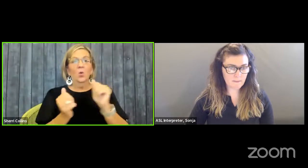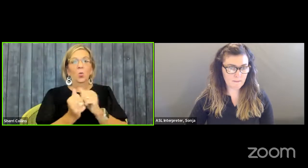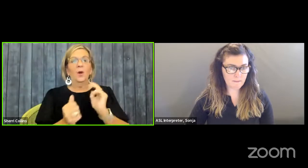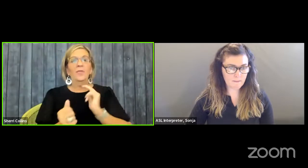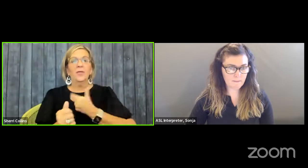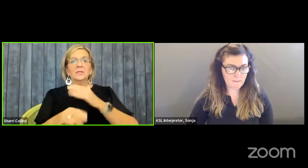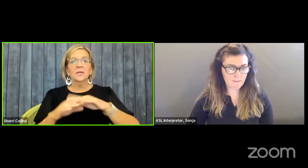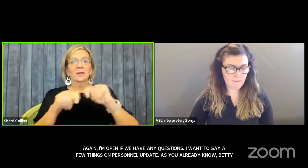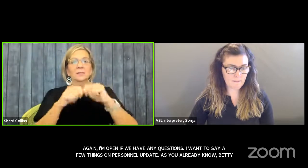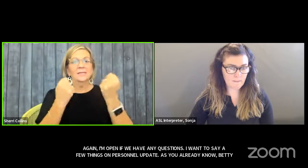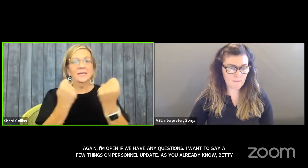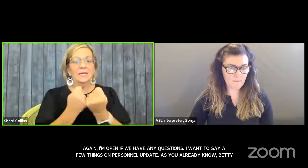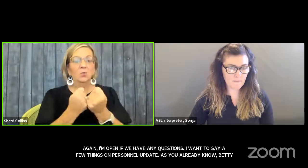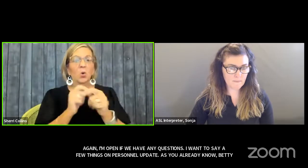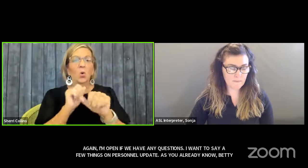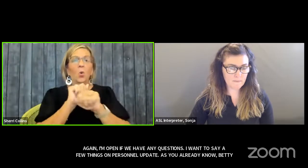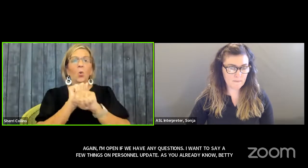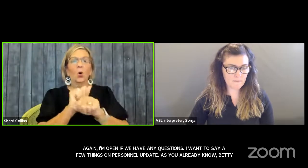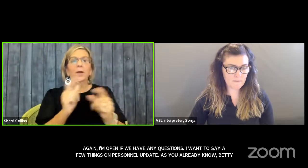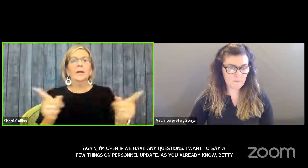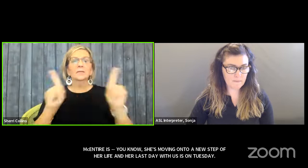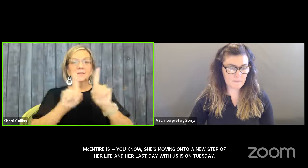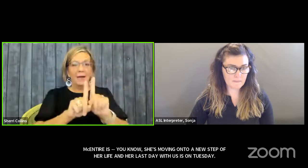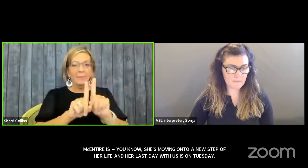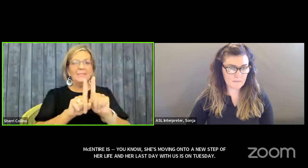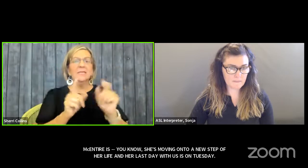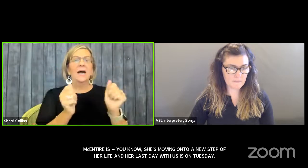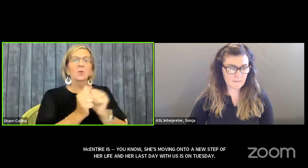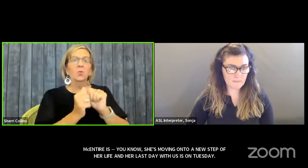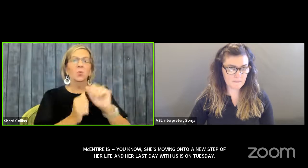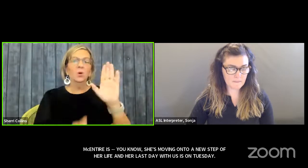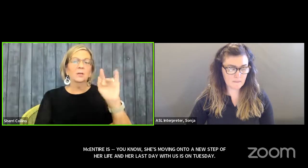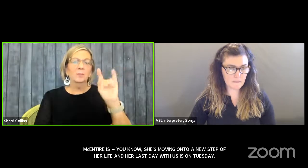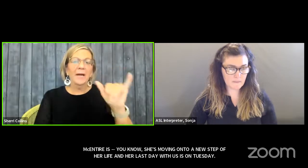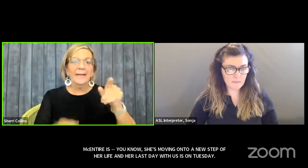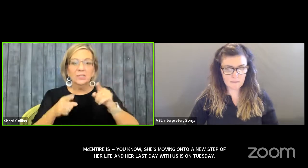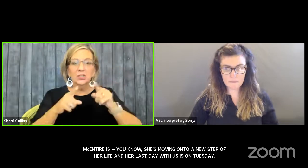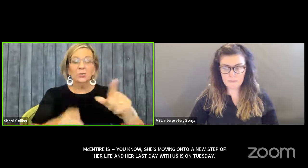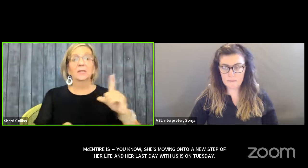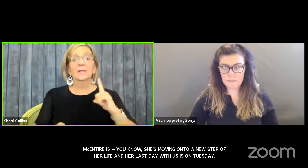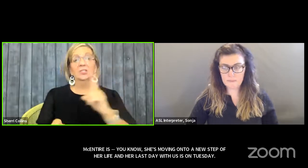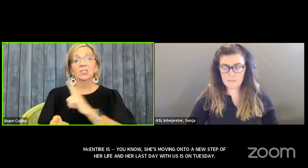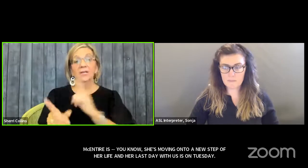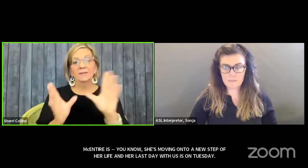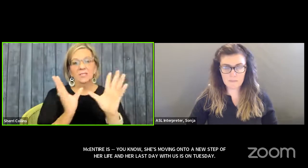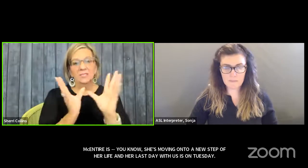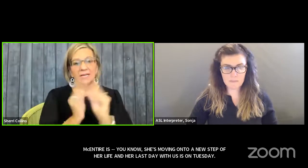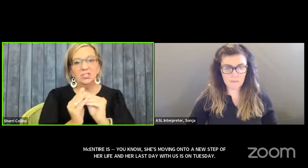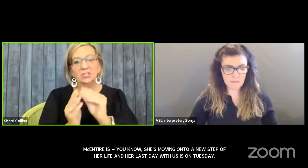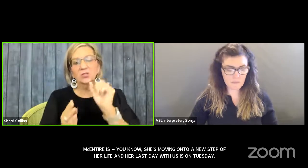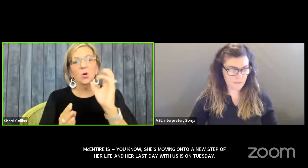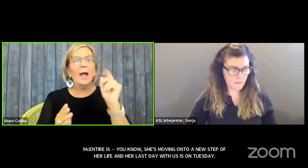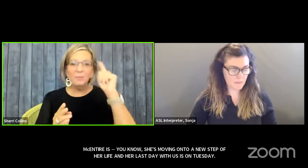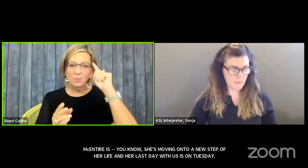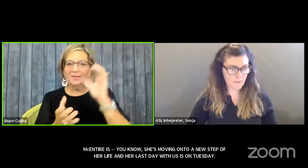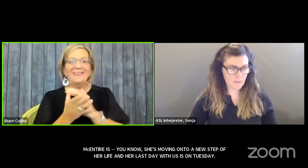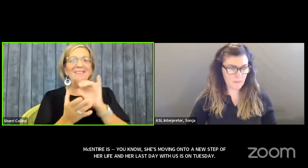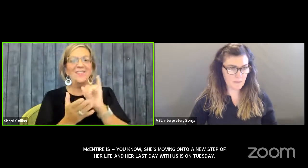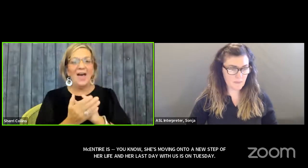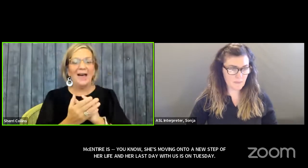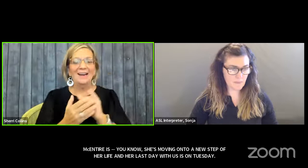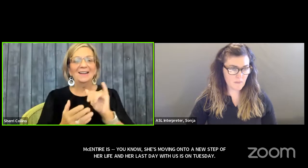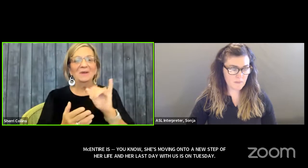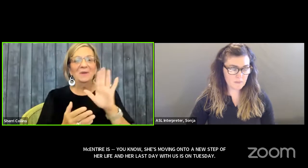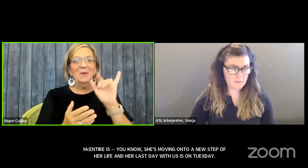Nikki with us on team, working side by side with Betty during the legislative session. So I